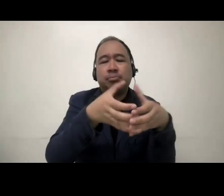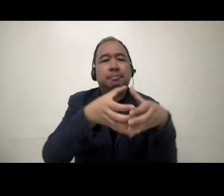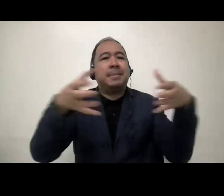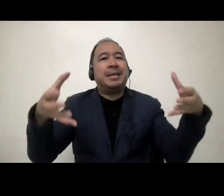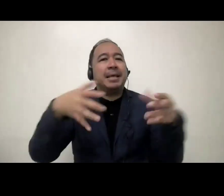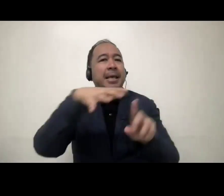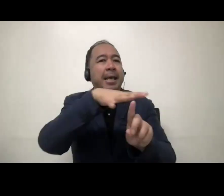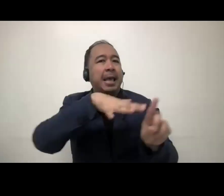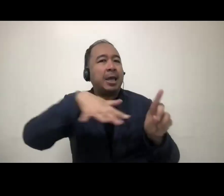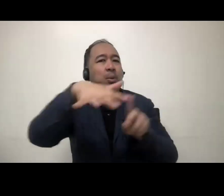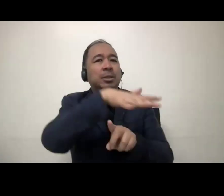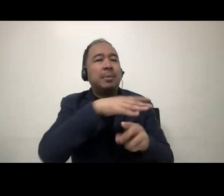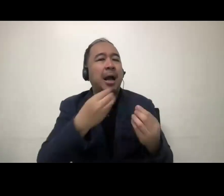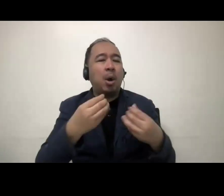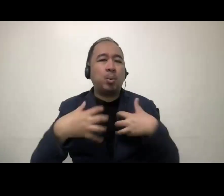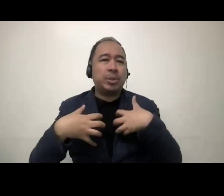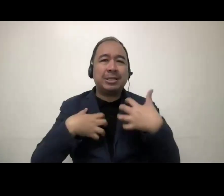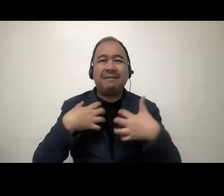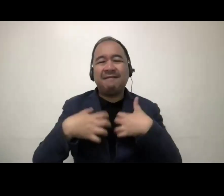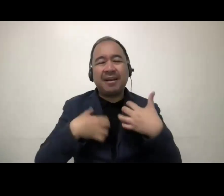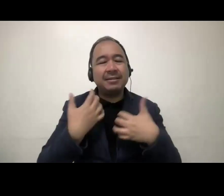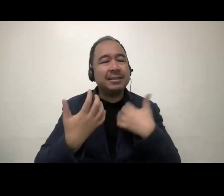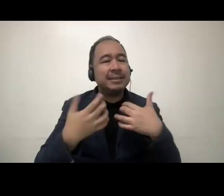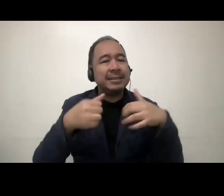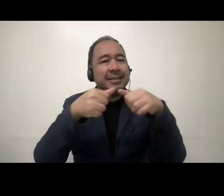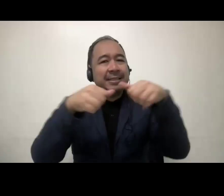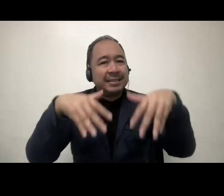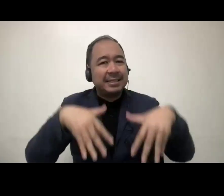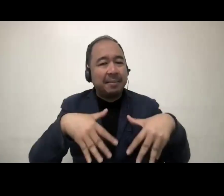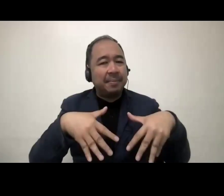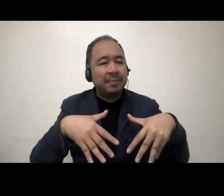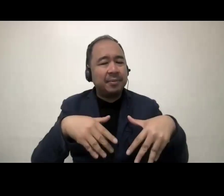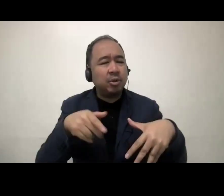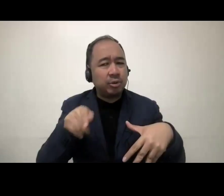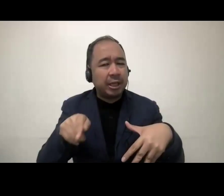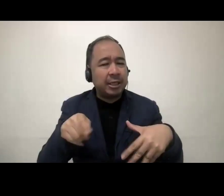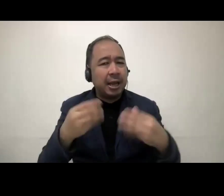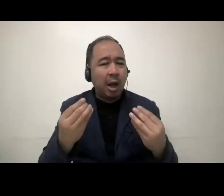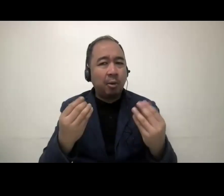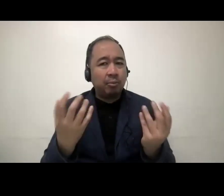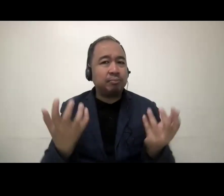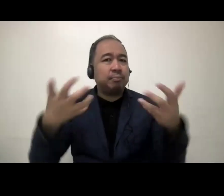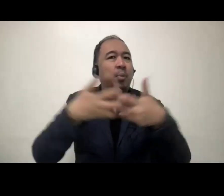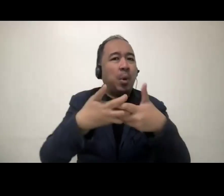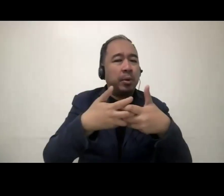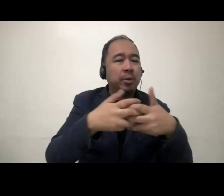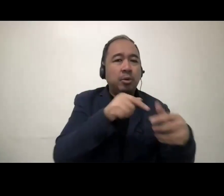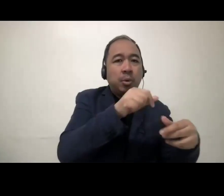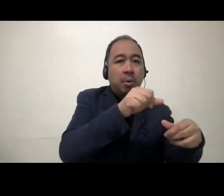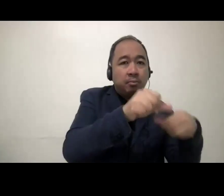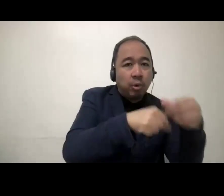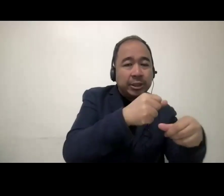of grievance redressed systems, and we need to think about how do they fit and work together well.